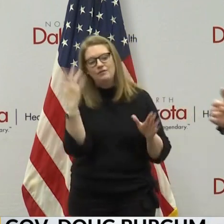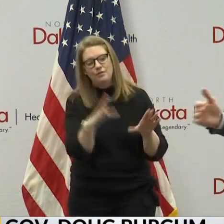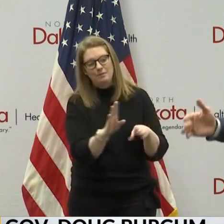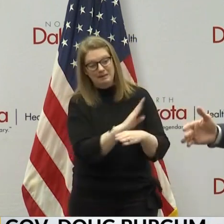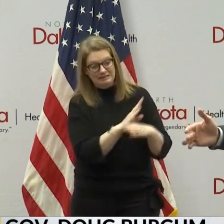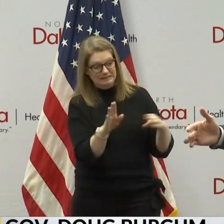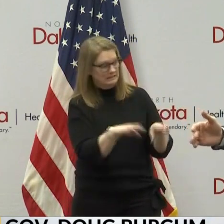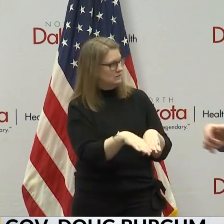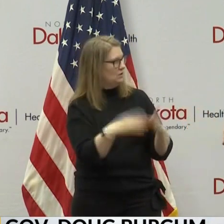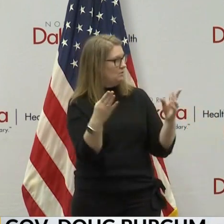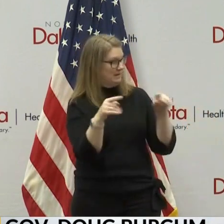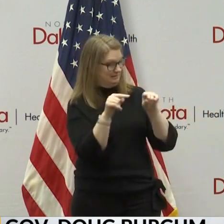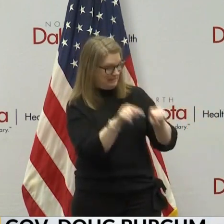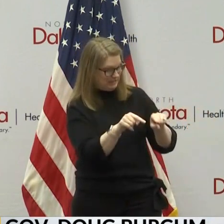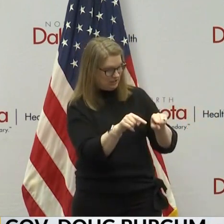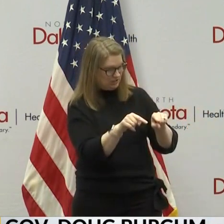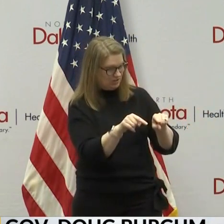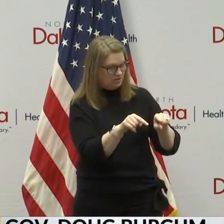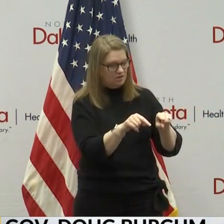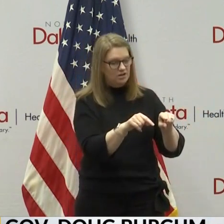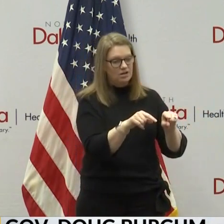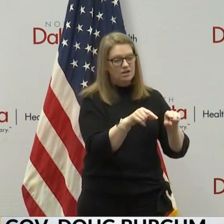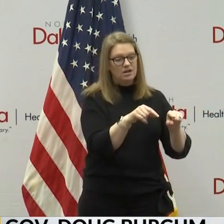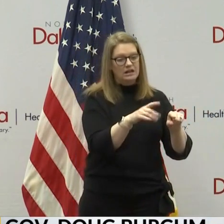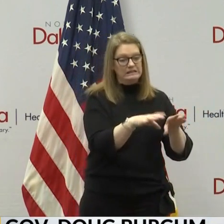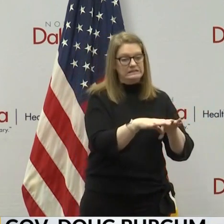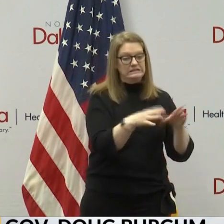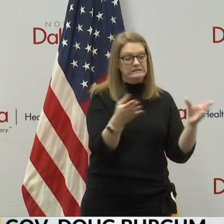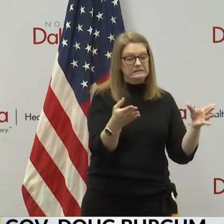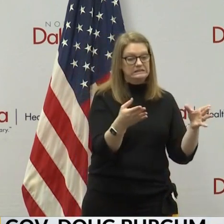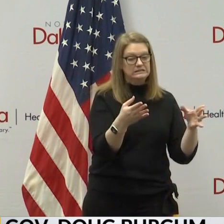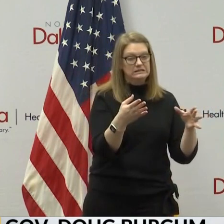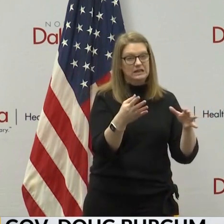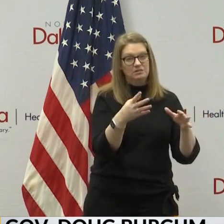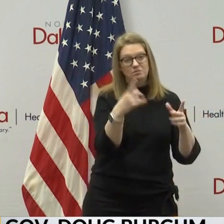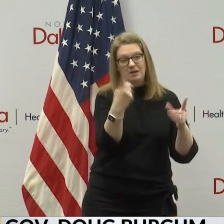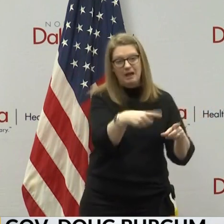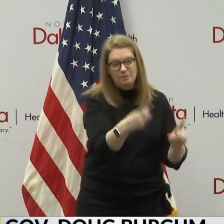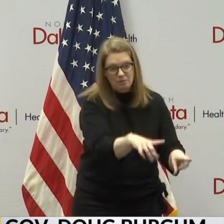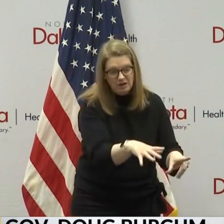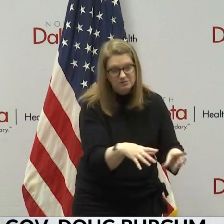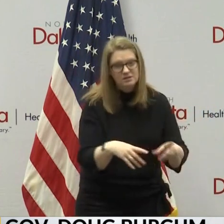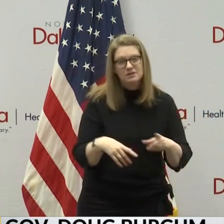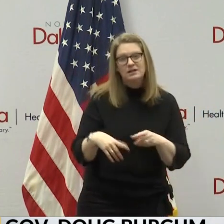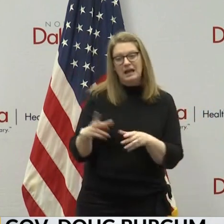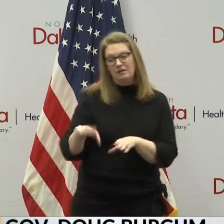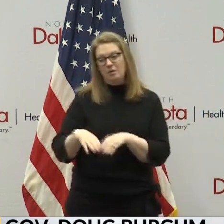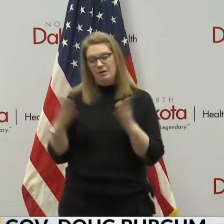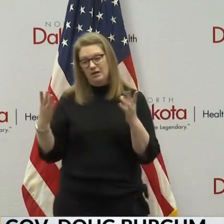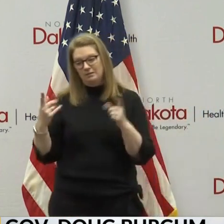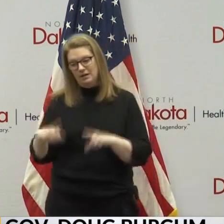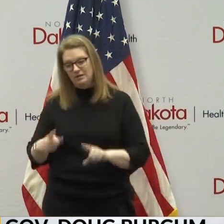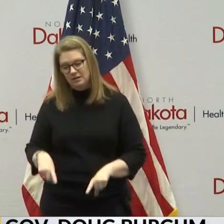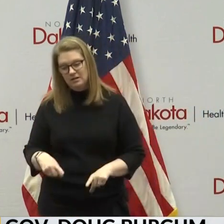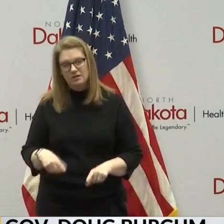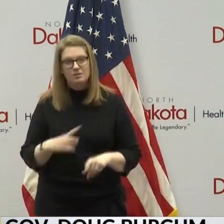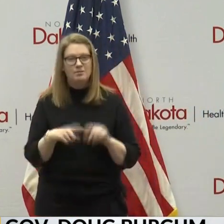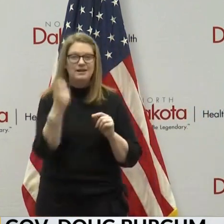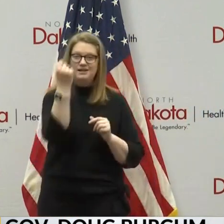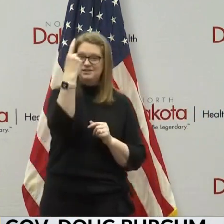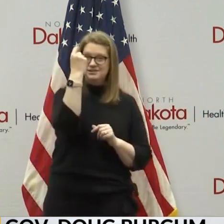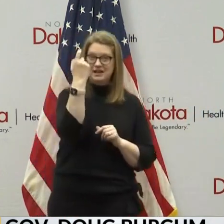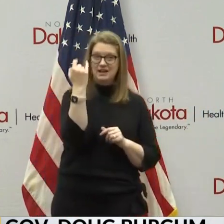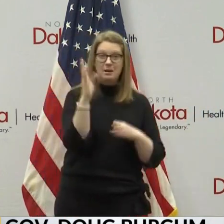if we open up on Y date, those would be two different scenarios. Because if we do start to open up, then the amount of